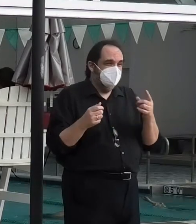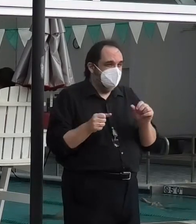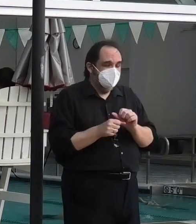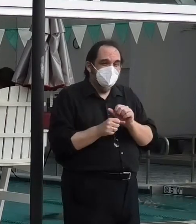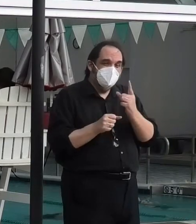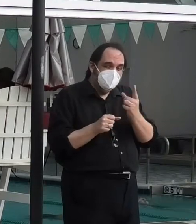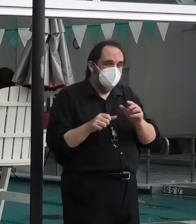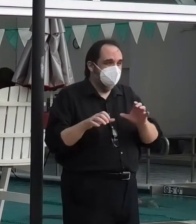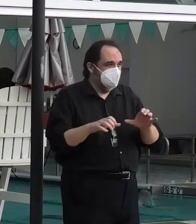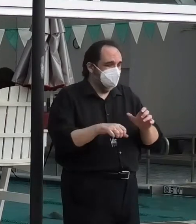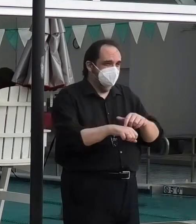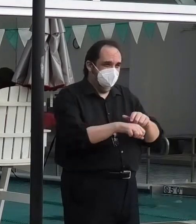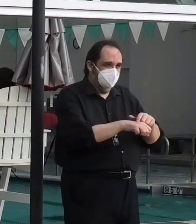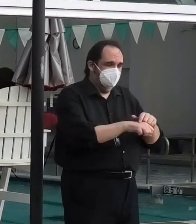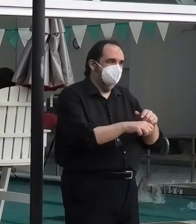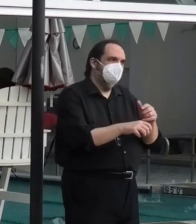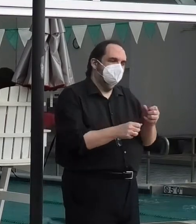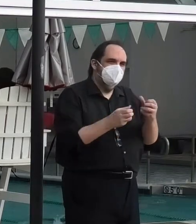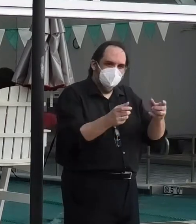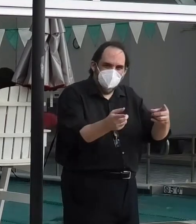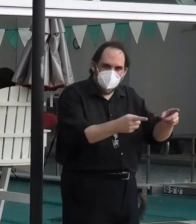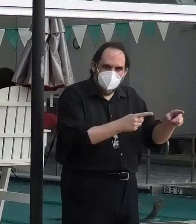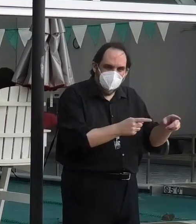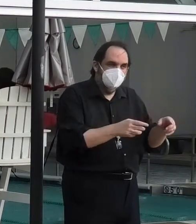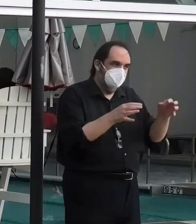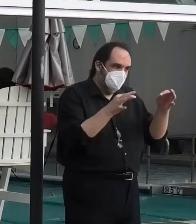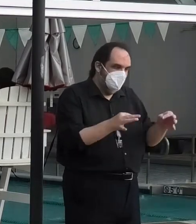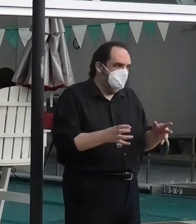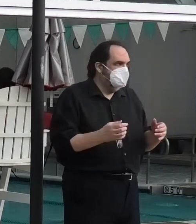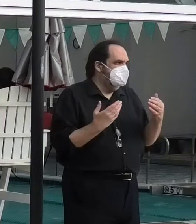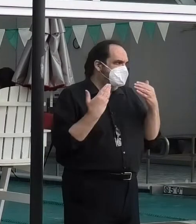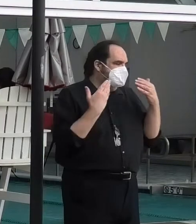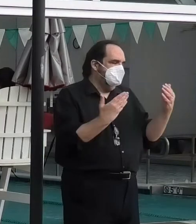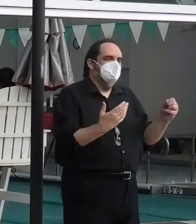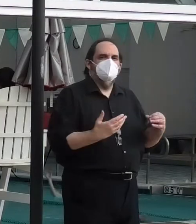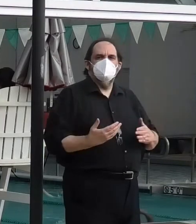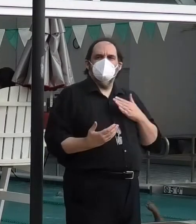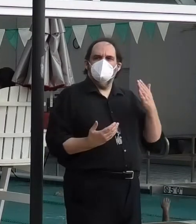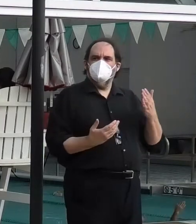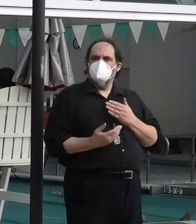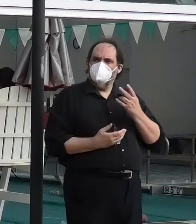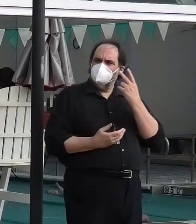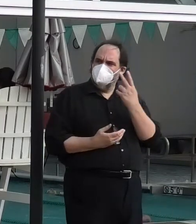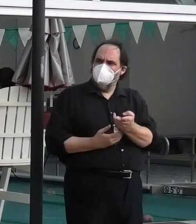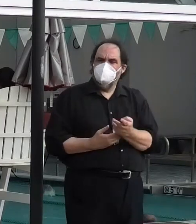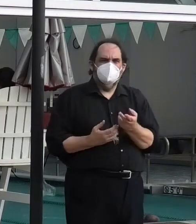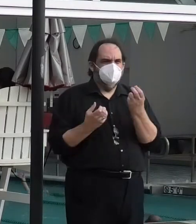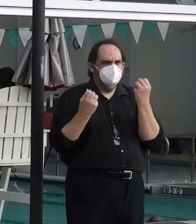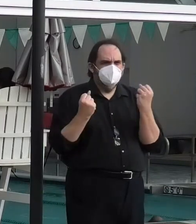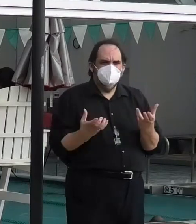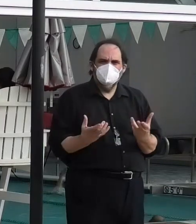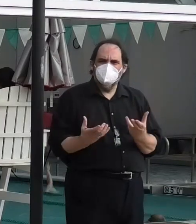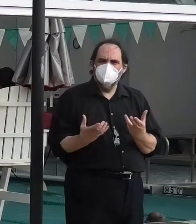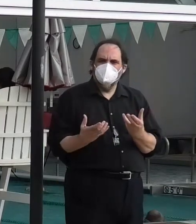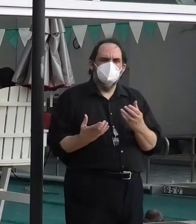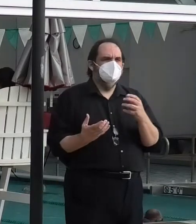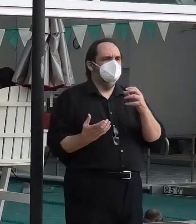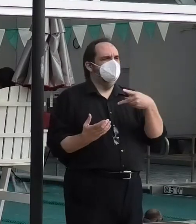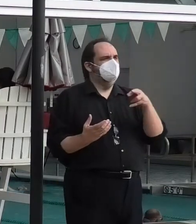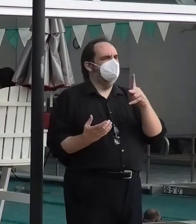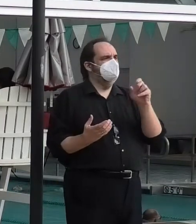a time. I want to take a moment to definitely thank, and I'm so glad to see so many recreation and